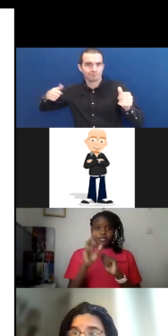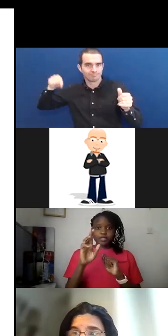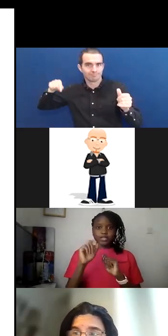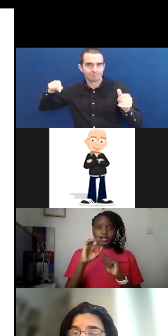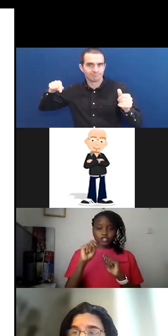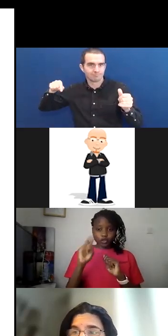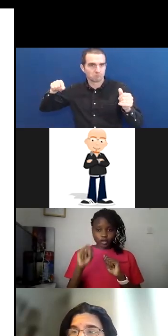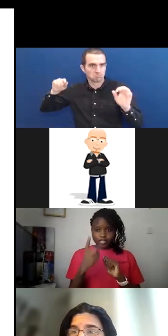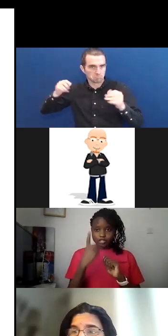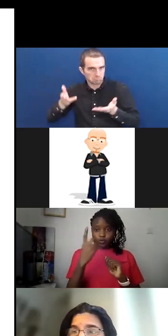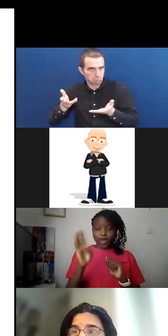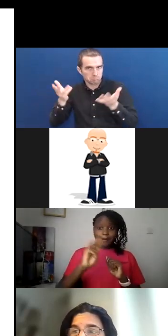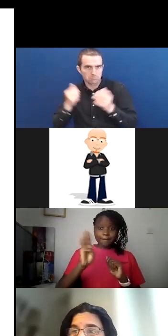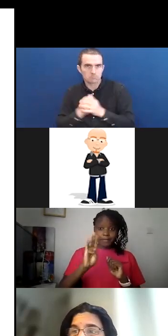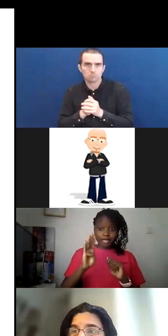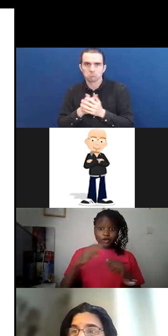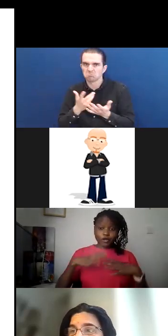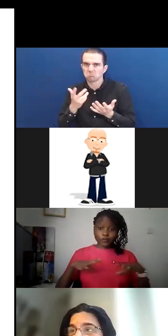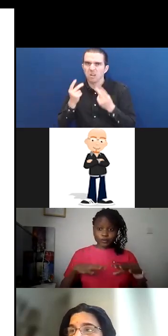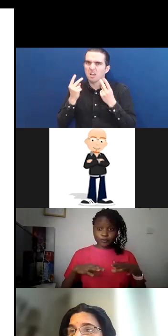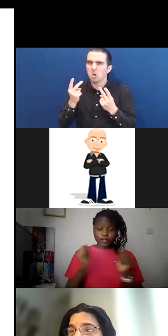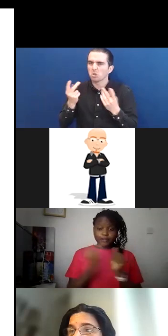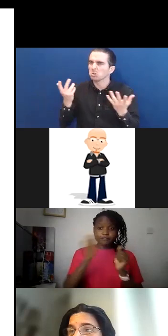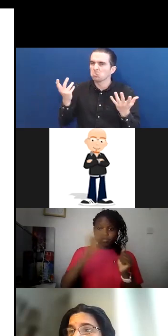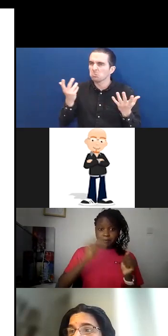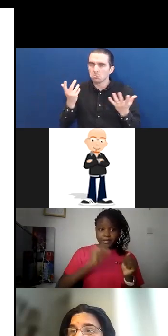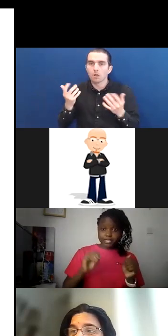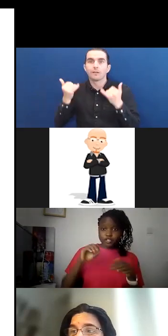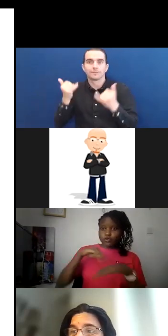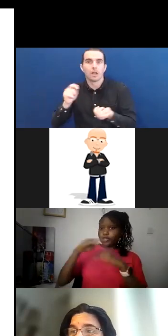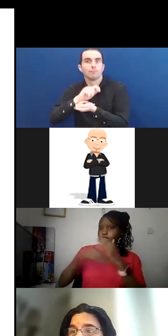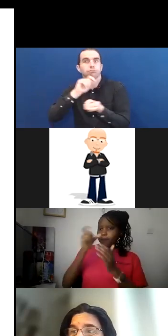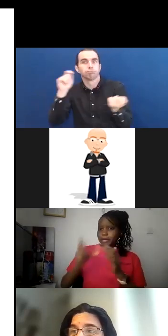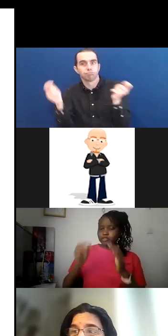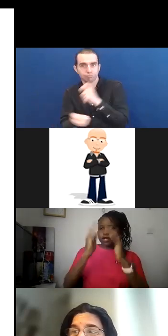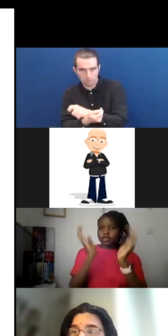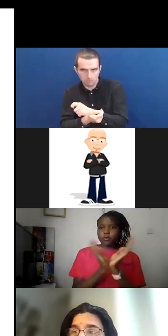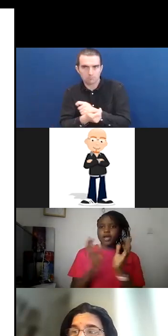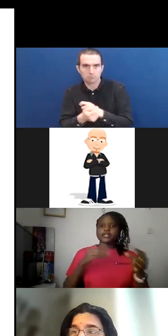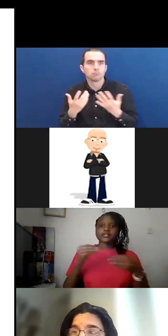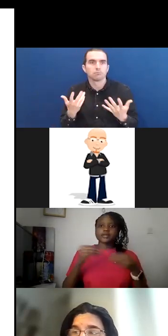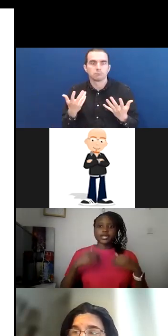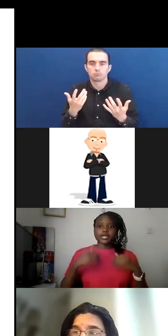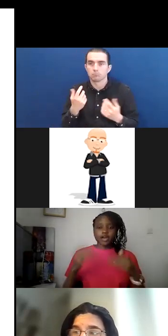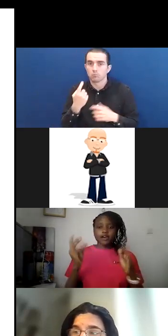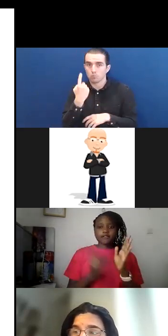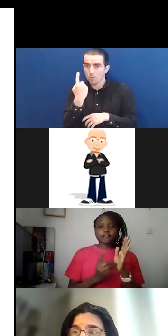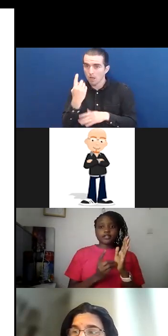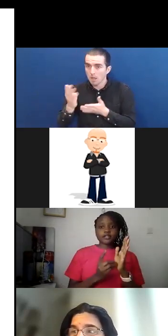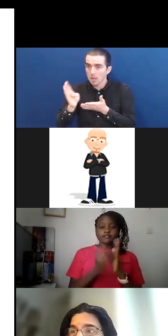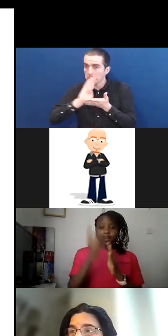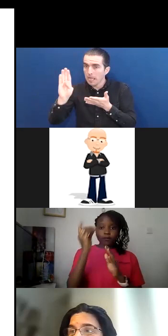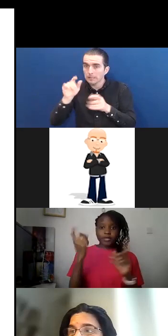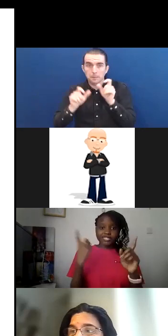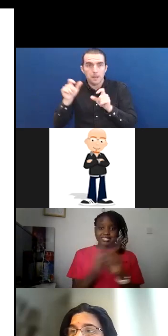people, 15% of the world has a disability. Its development is not the same or level or pace